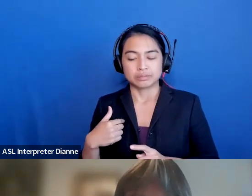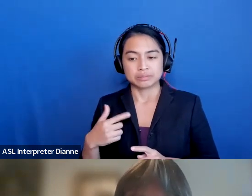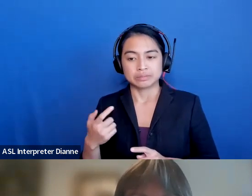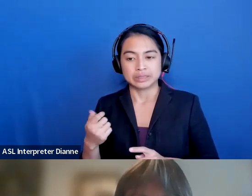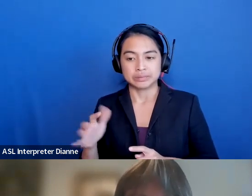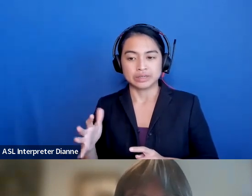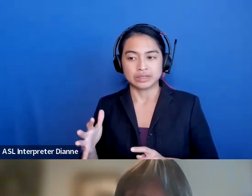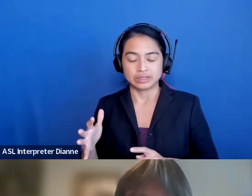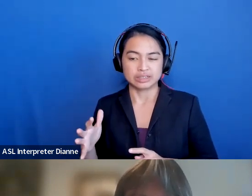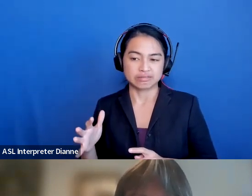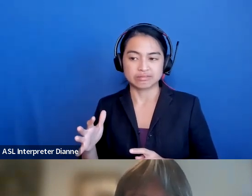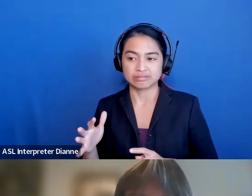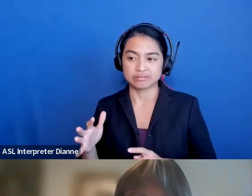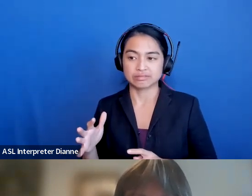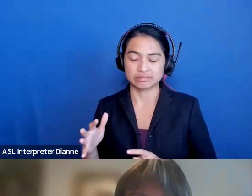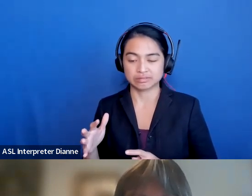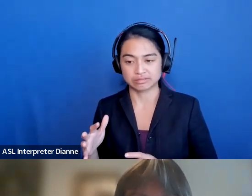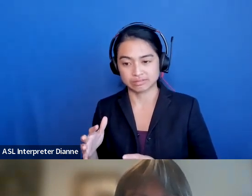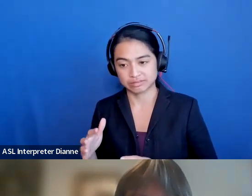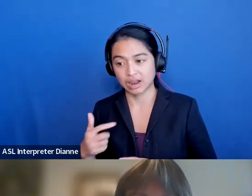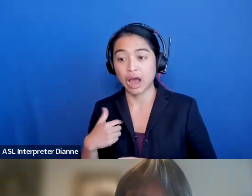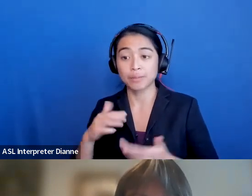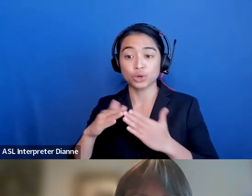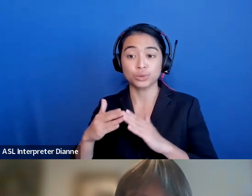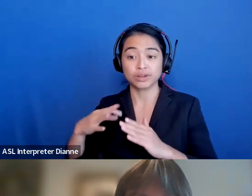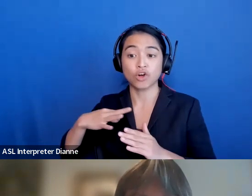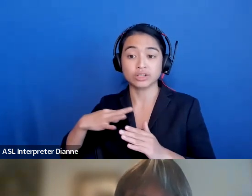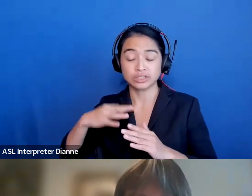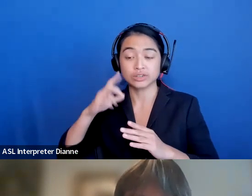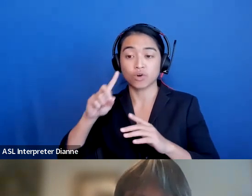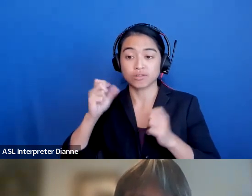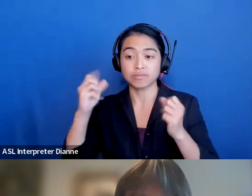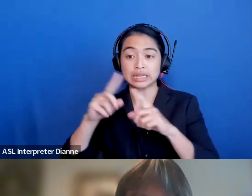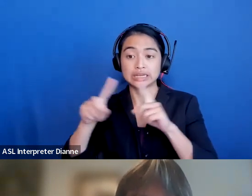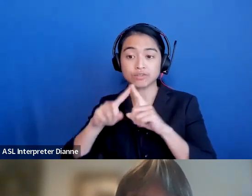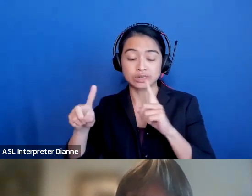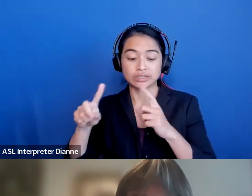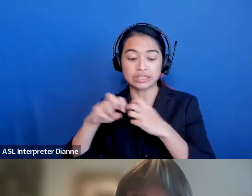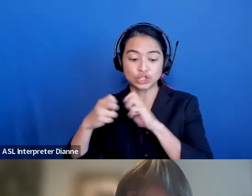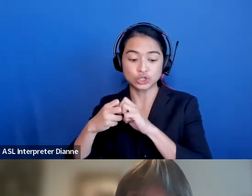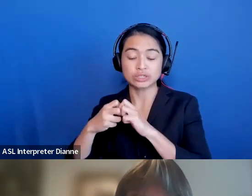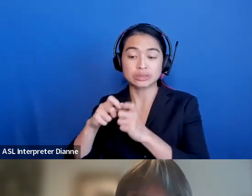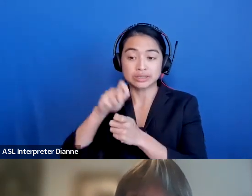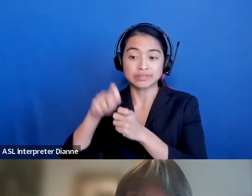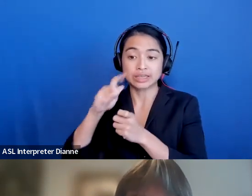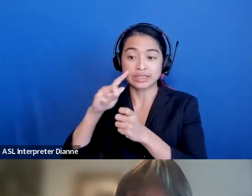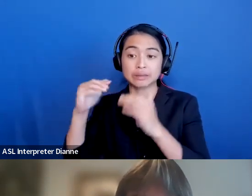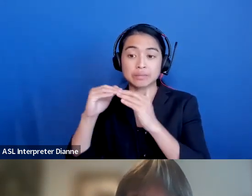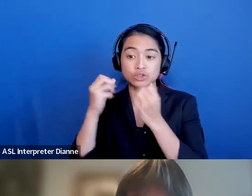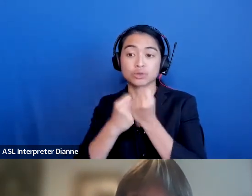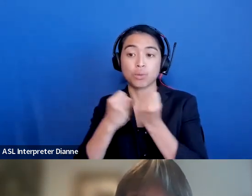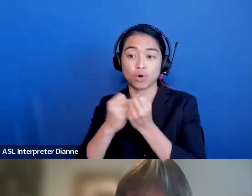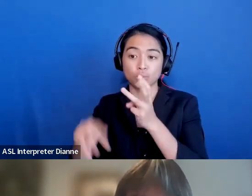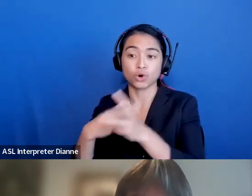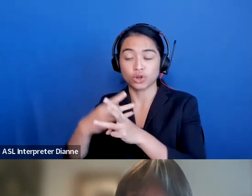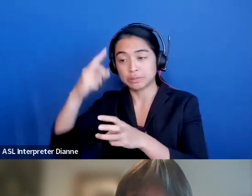we've been running across, and I'm a community volunteer, a lot of different issues, particularly in the peer support world and mental